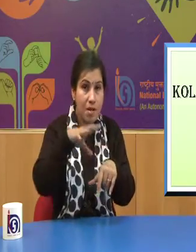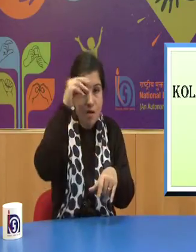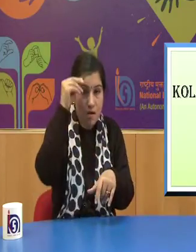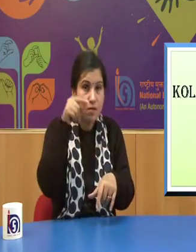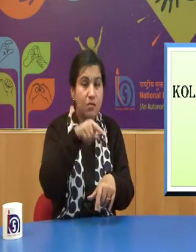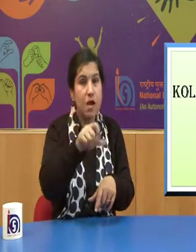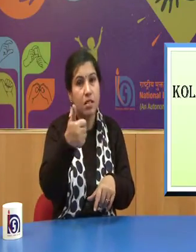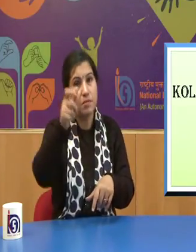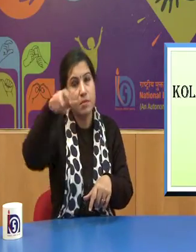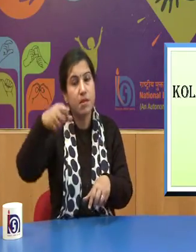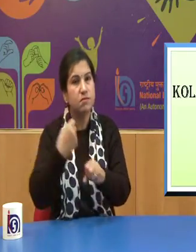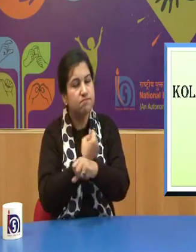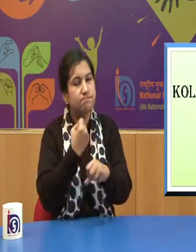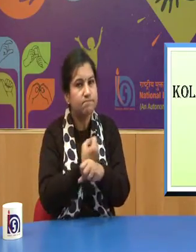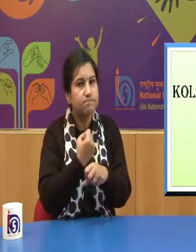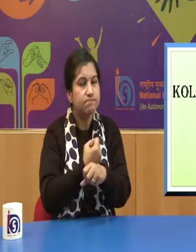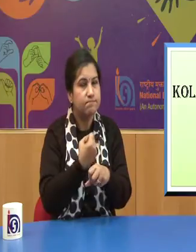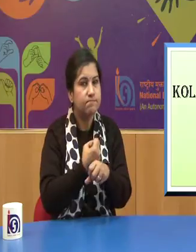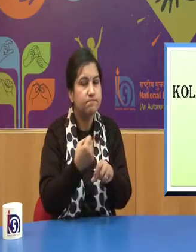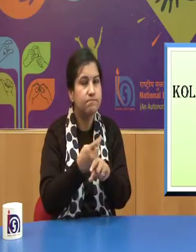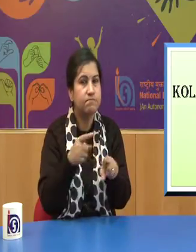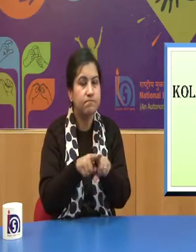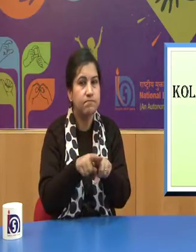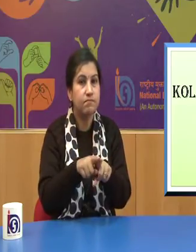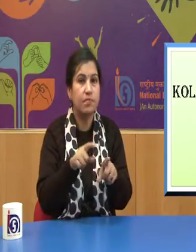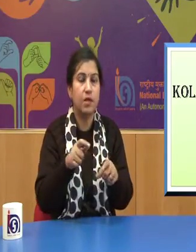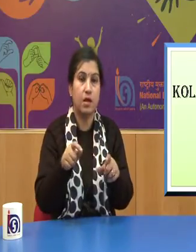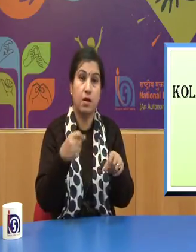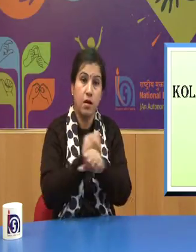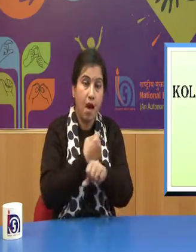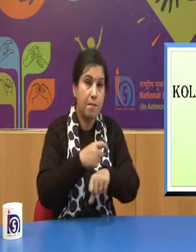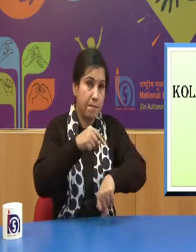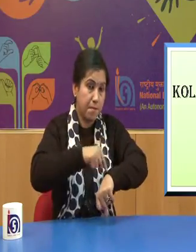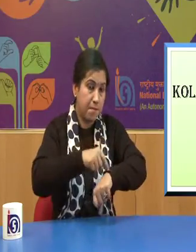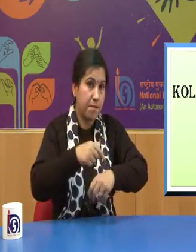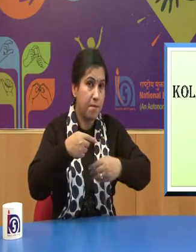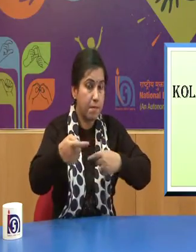worked for other people on the contract basis for a fixed period of time.